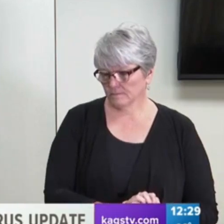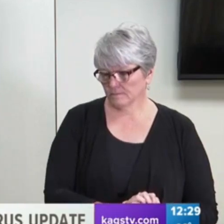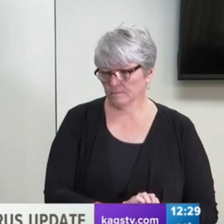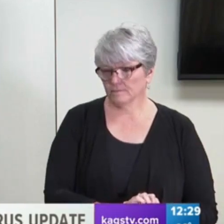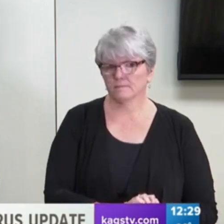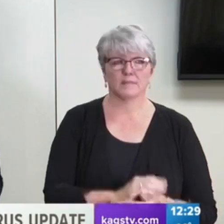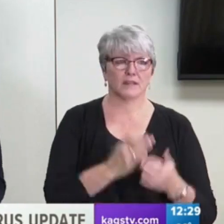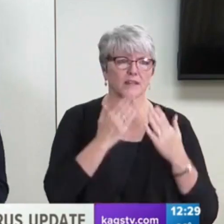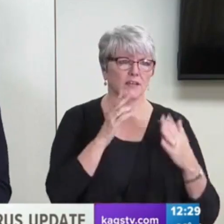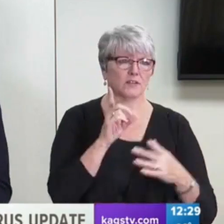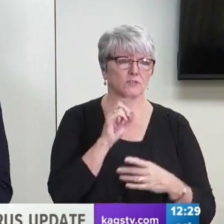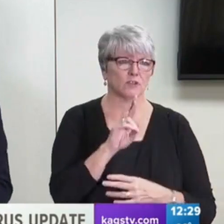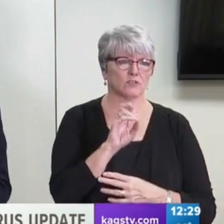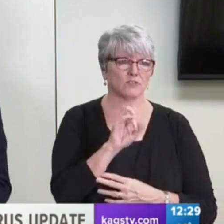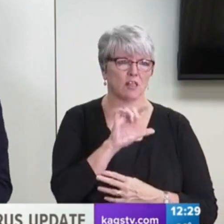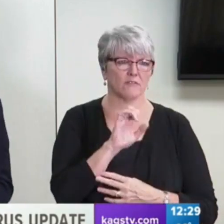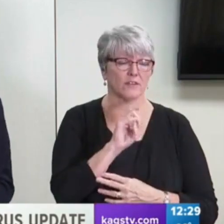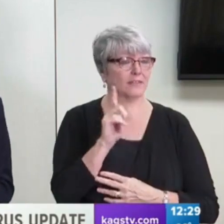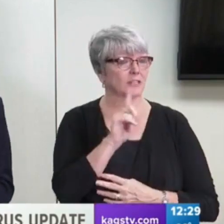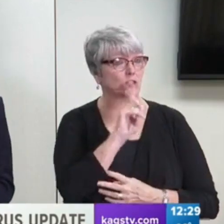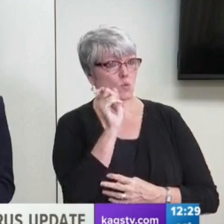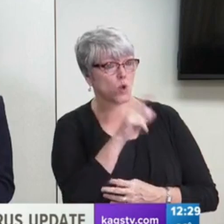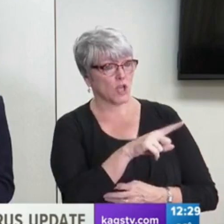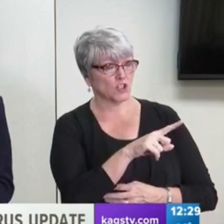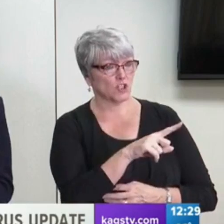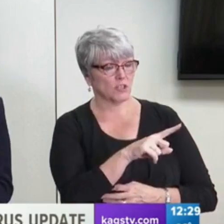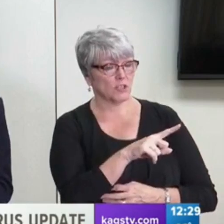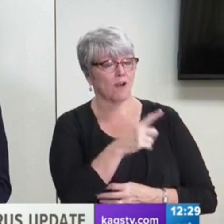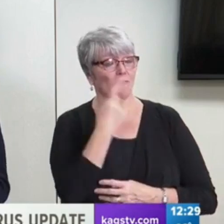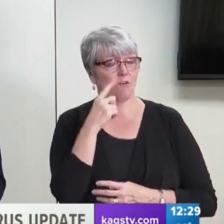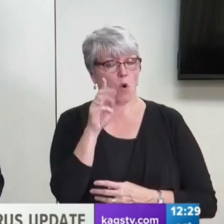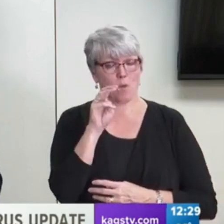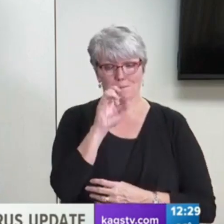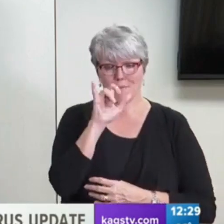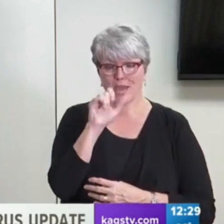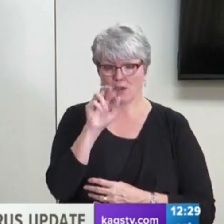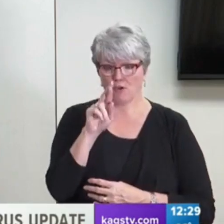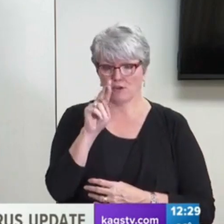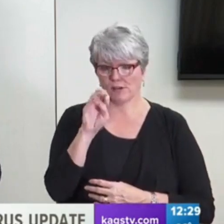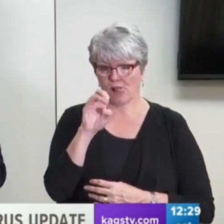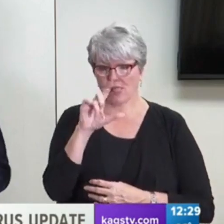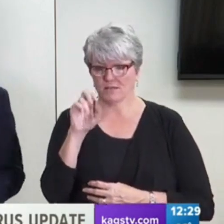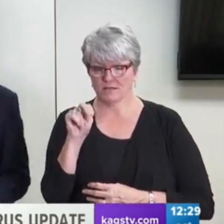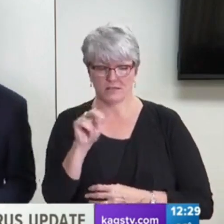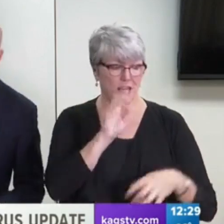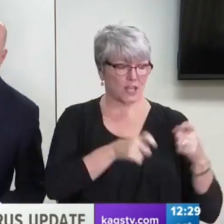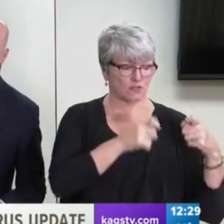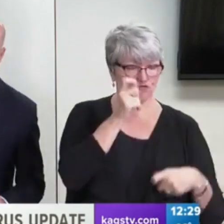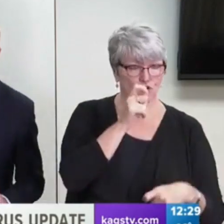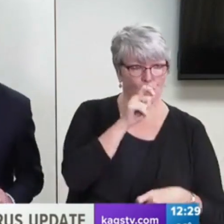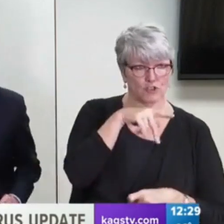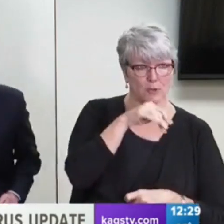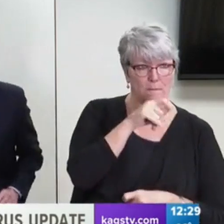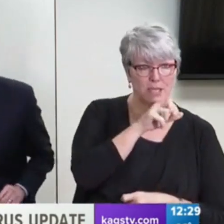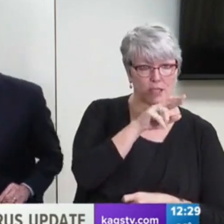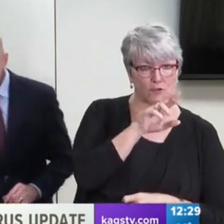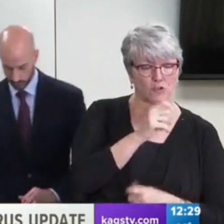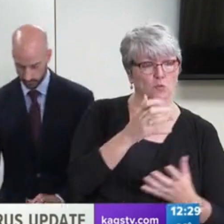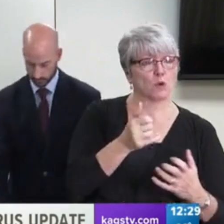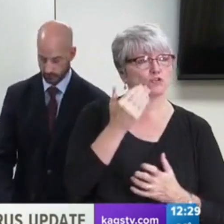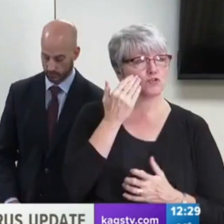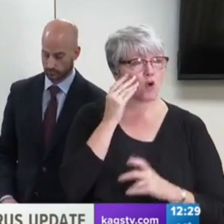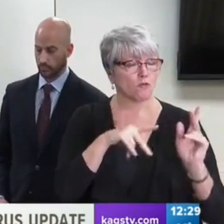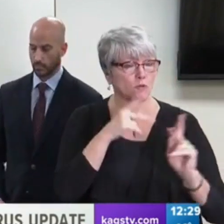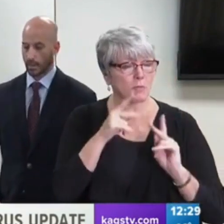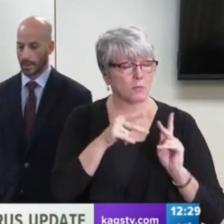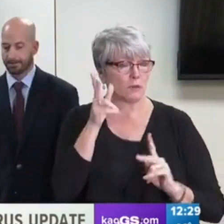Thanks so much, Dr. Sullivan. So this question is for Mayor Nelson and for Judge Peters. Wanting to know for readers,